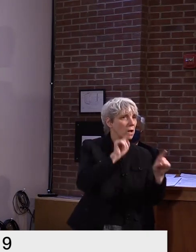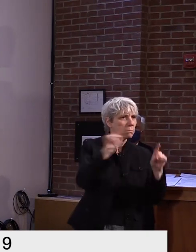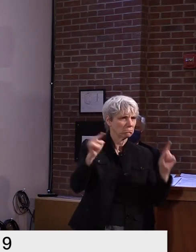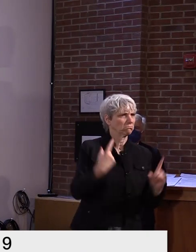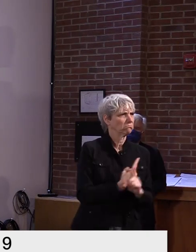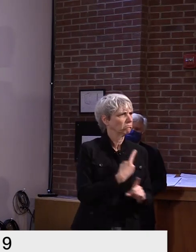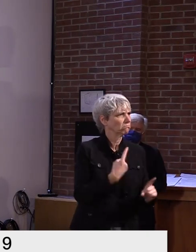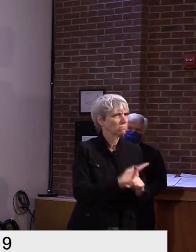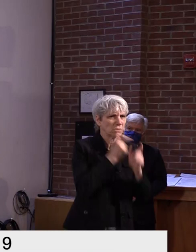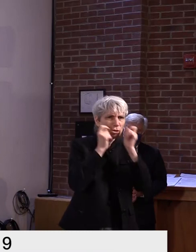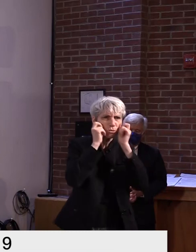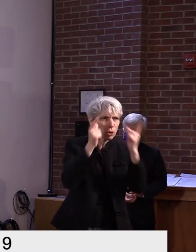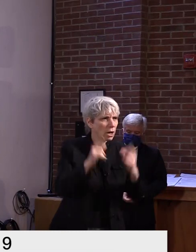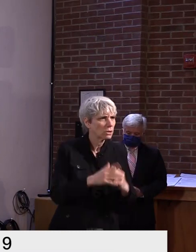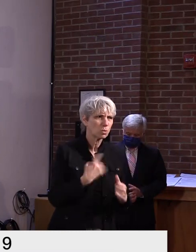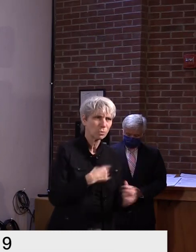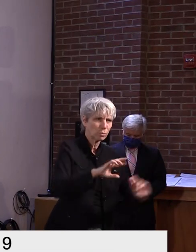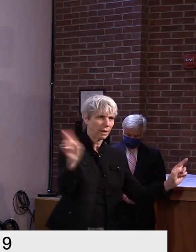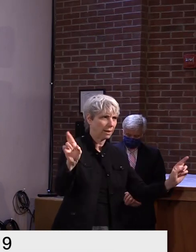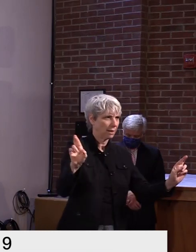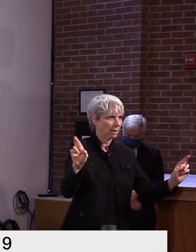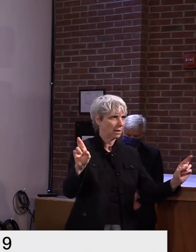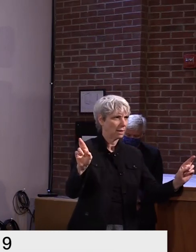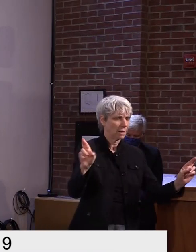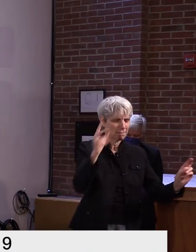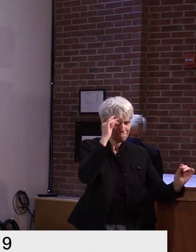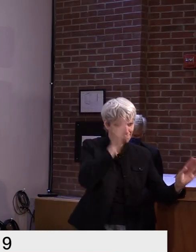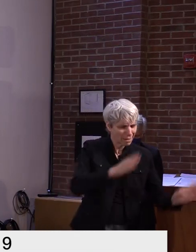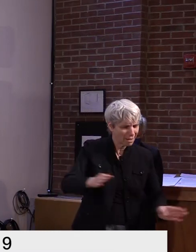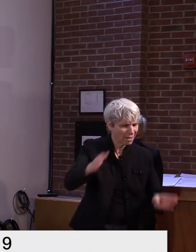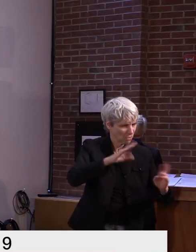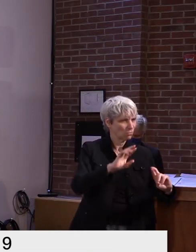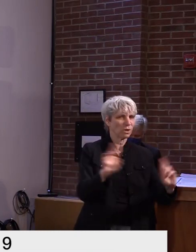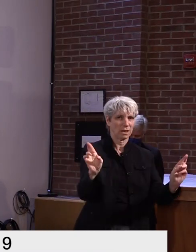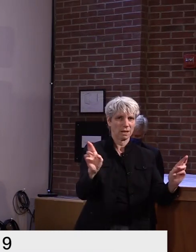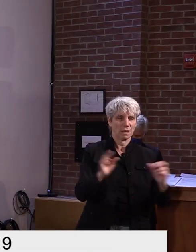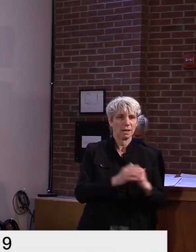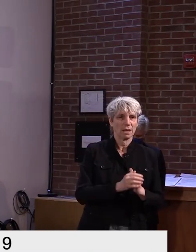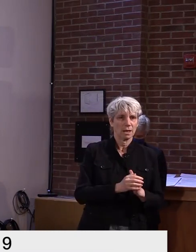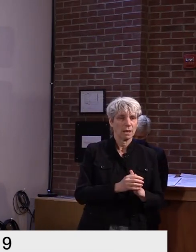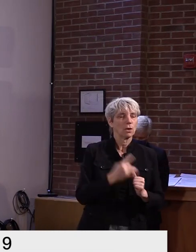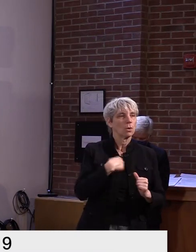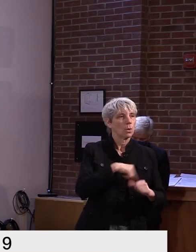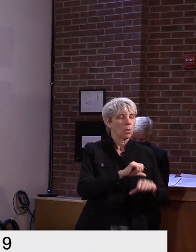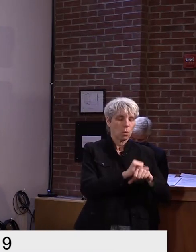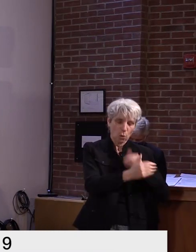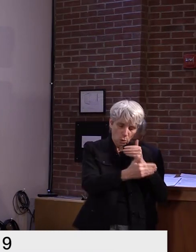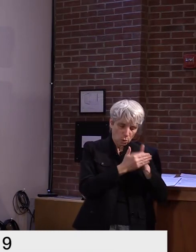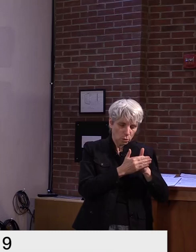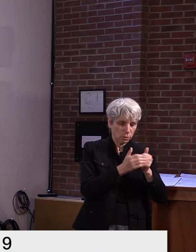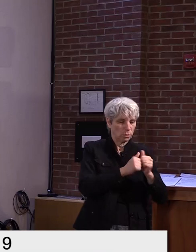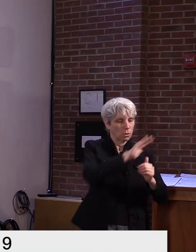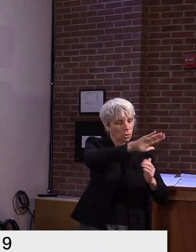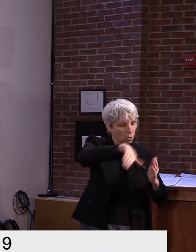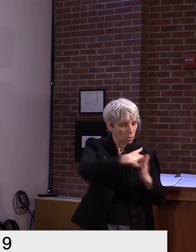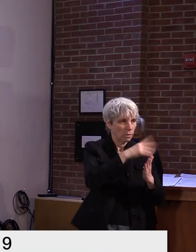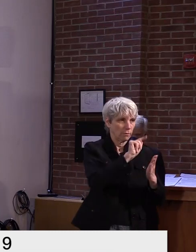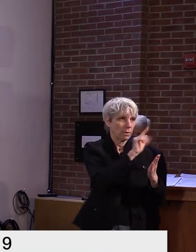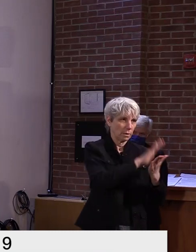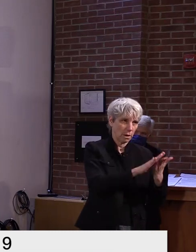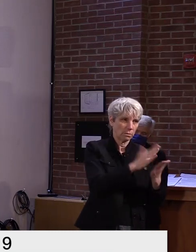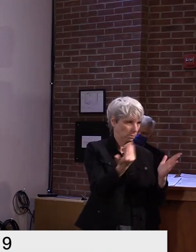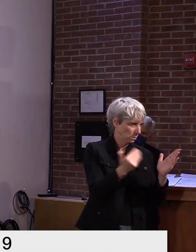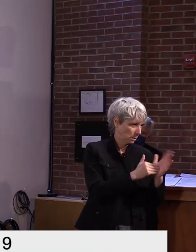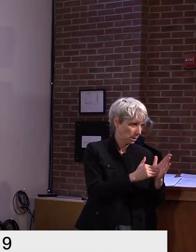of preparation for this. And along with being in regular communication with schools statewide, our